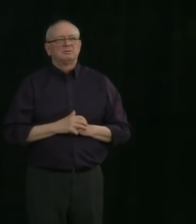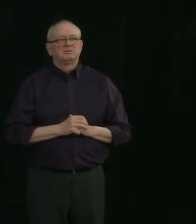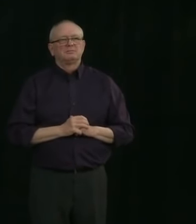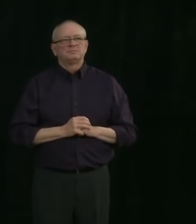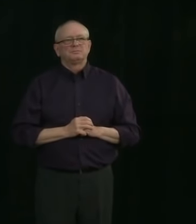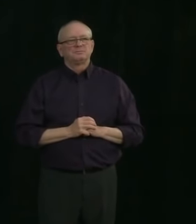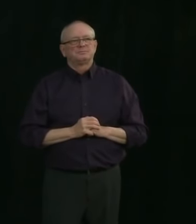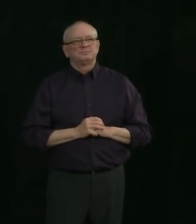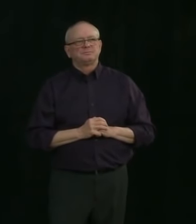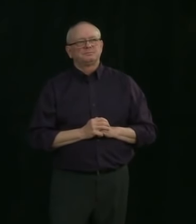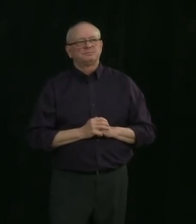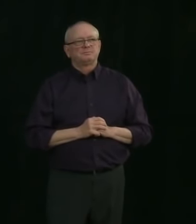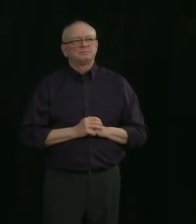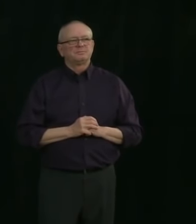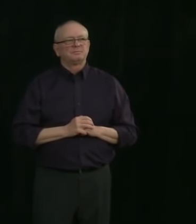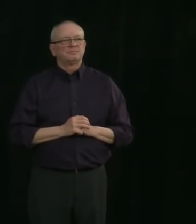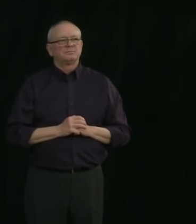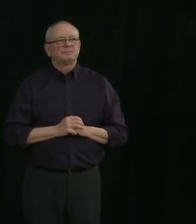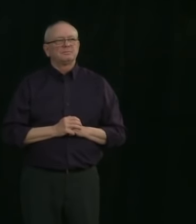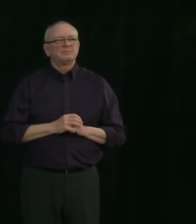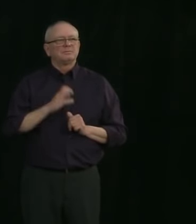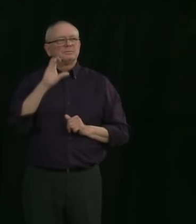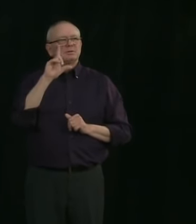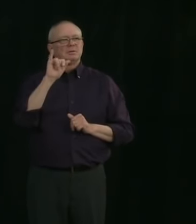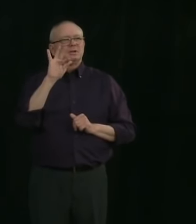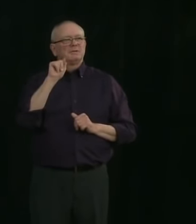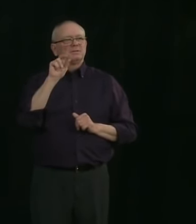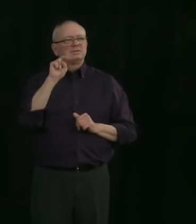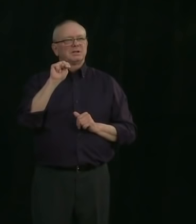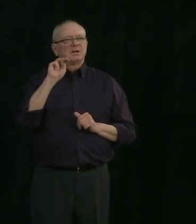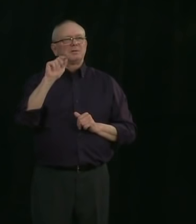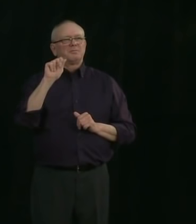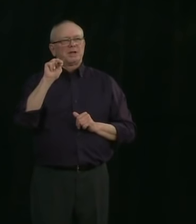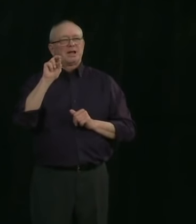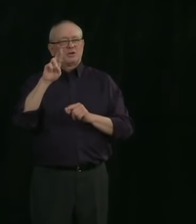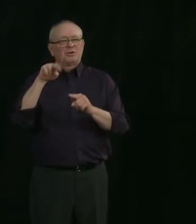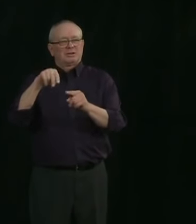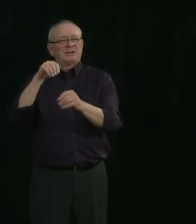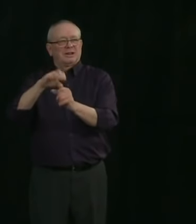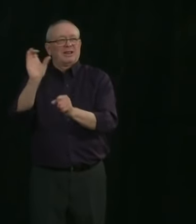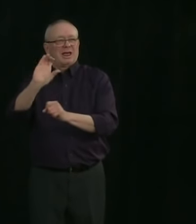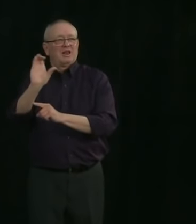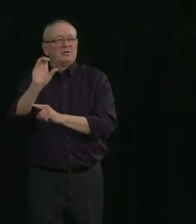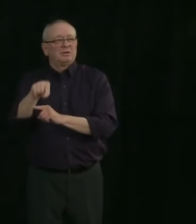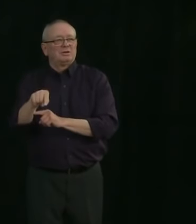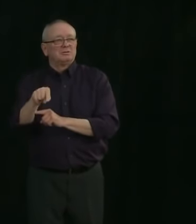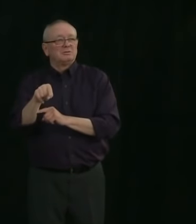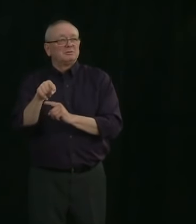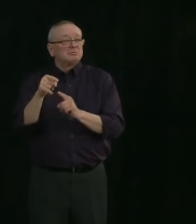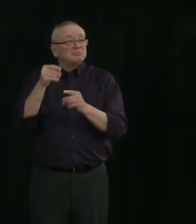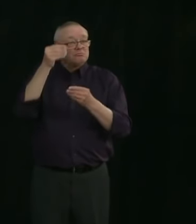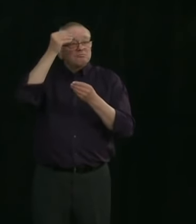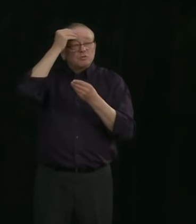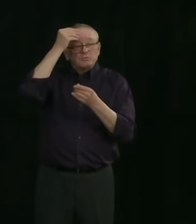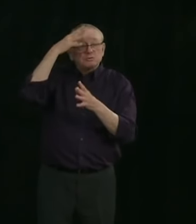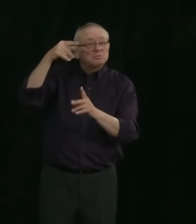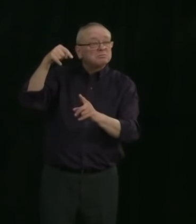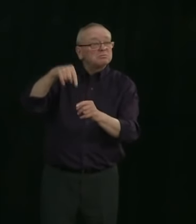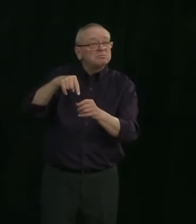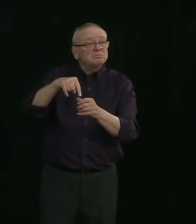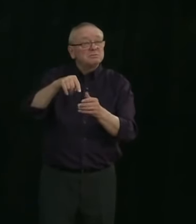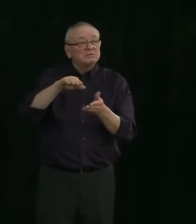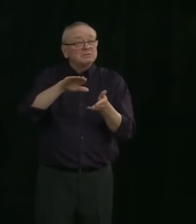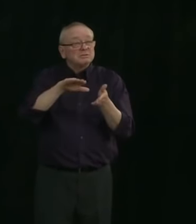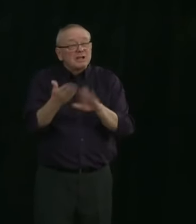Clifton Manor in Calgary and whether or not that was related to one of the Calgary deaths. So the latest update